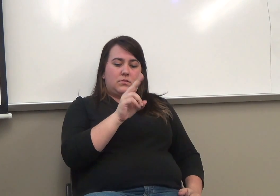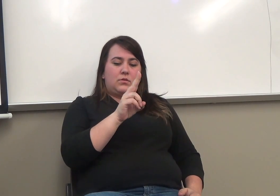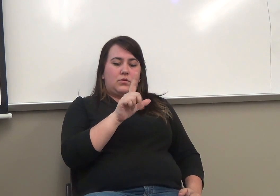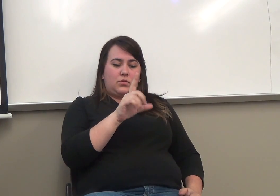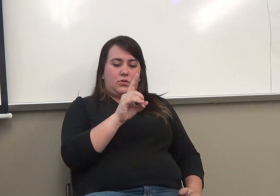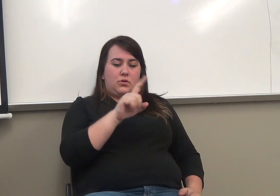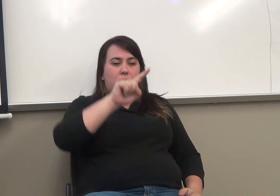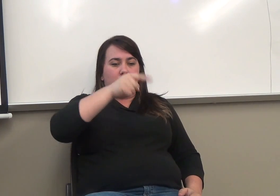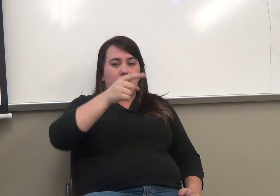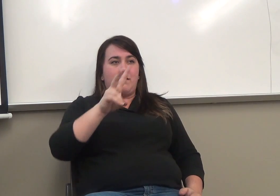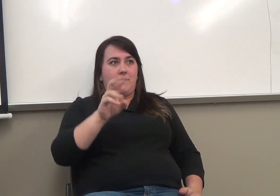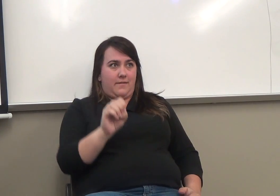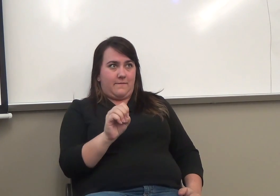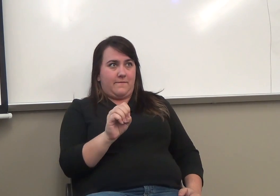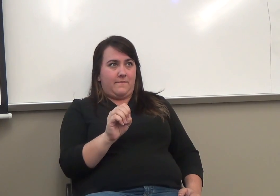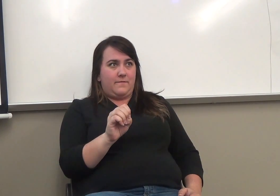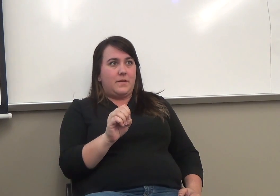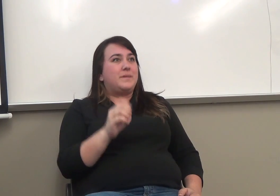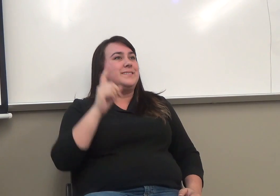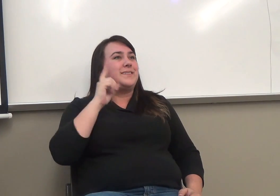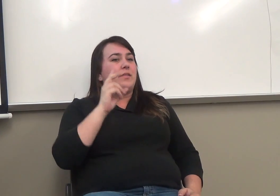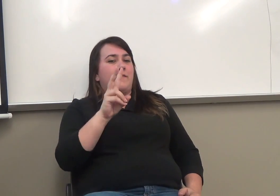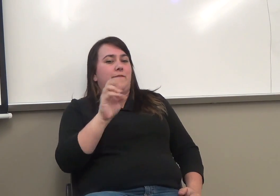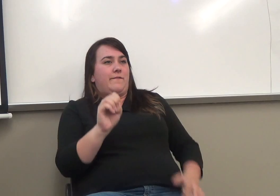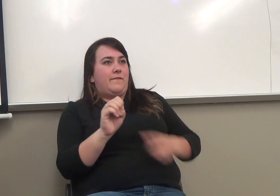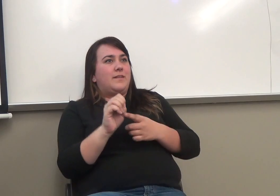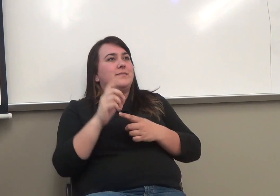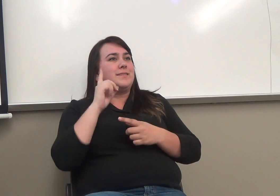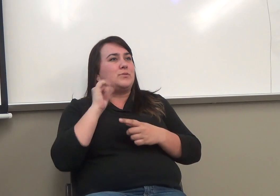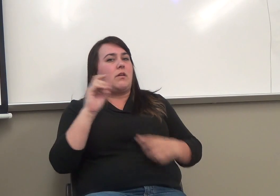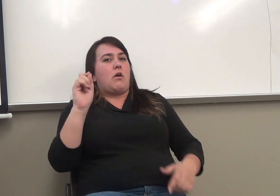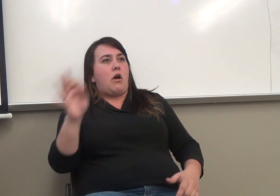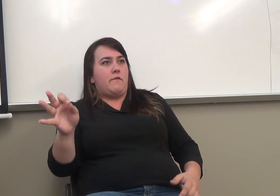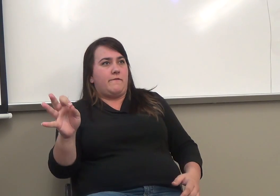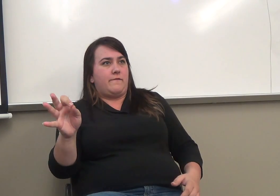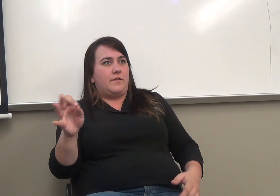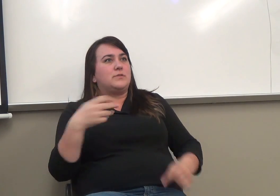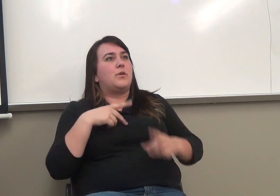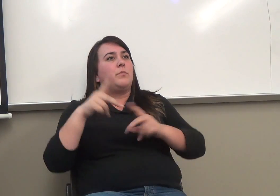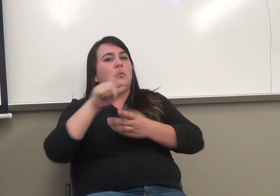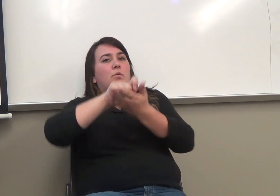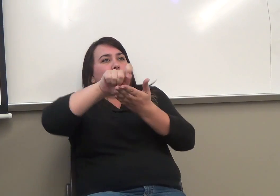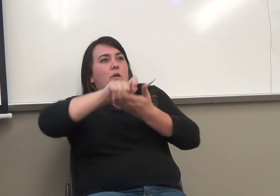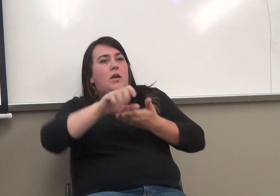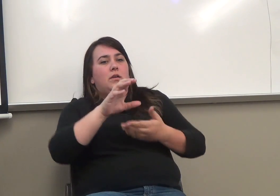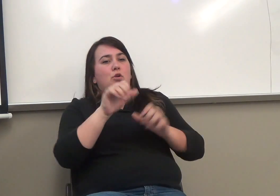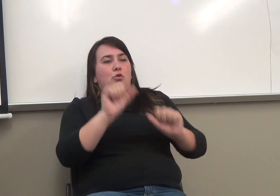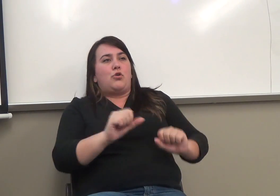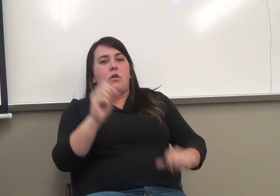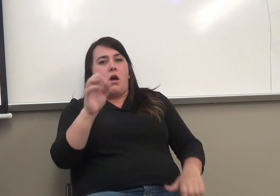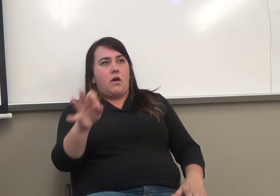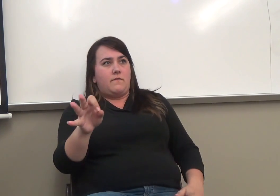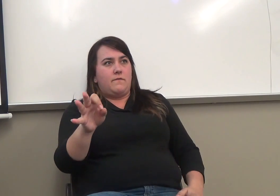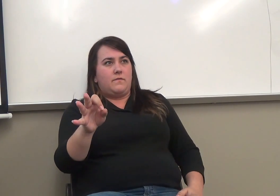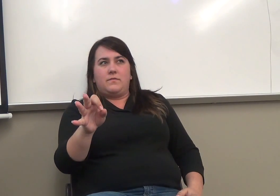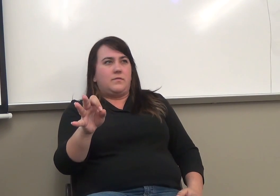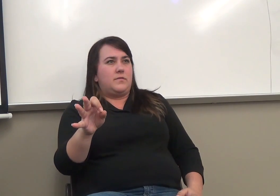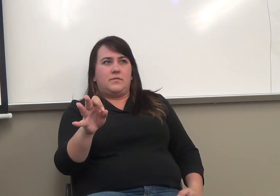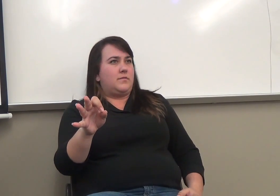Could have. So students end up writing it down like this in their papers. Okay, now, you notice what it's